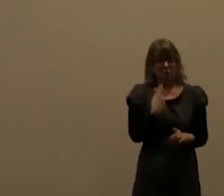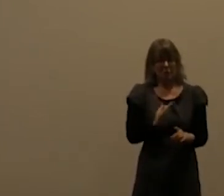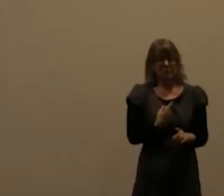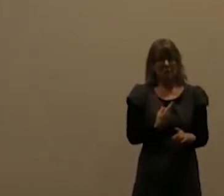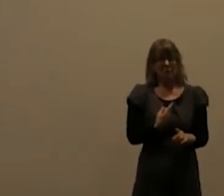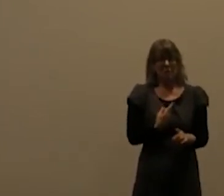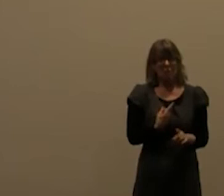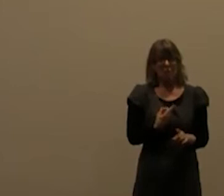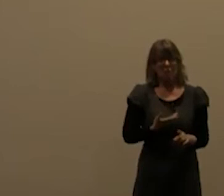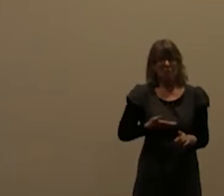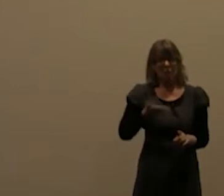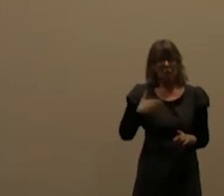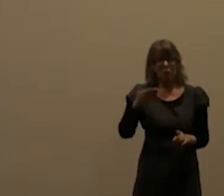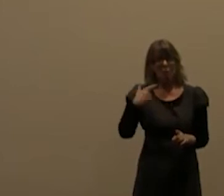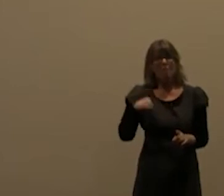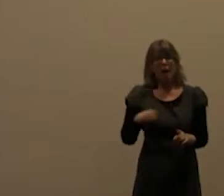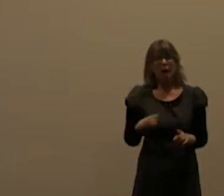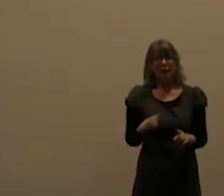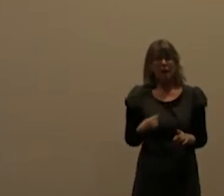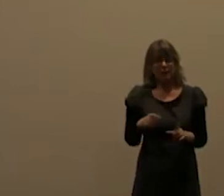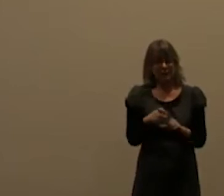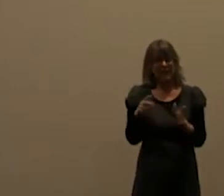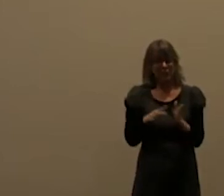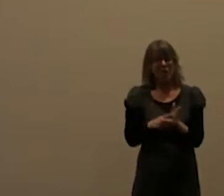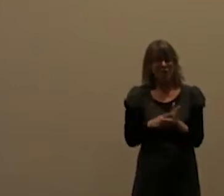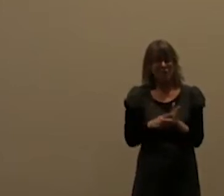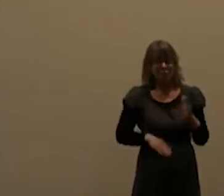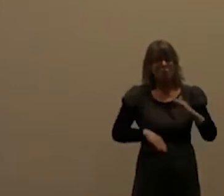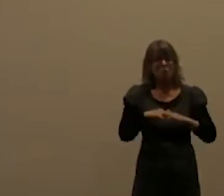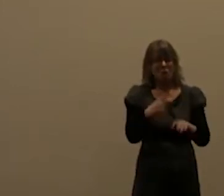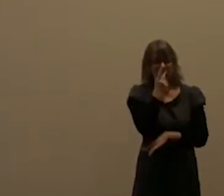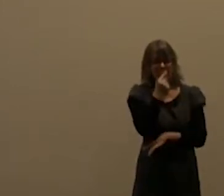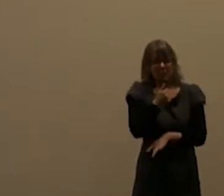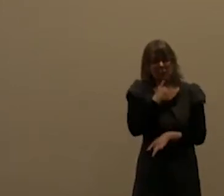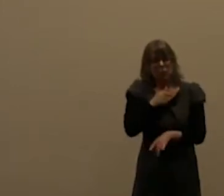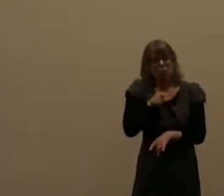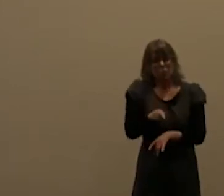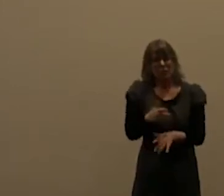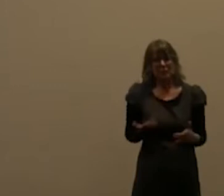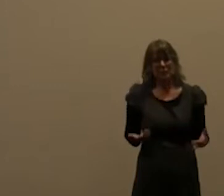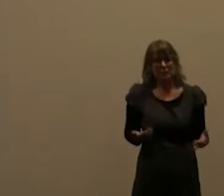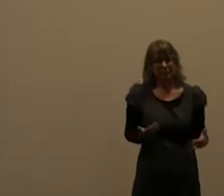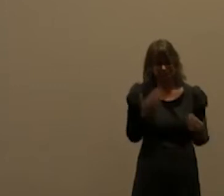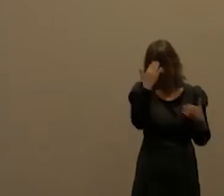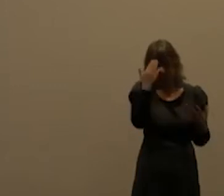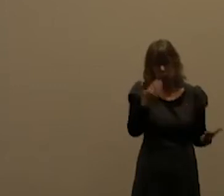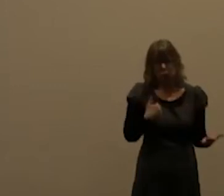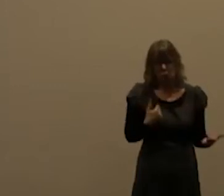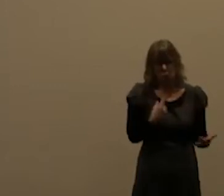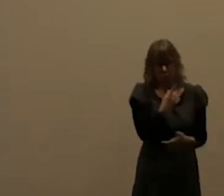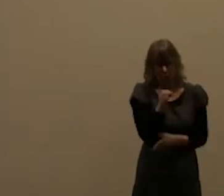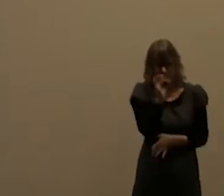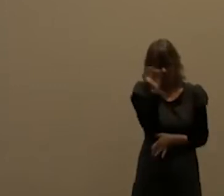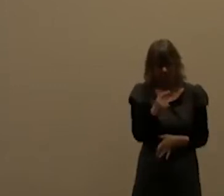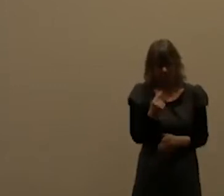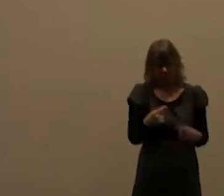that in make.powerapps.com using Dataverse's full offline capability. Because I don't know 100%